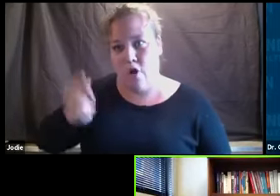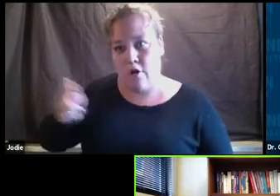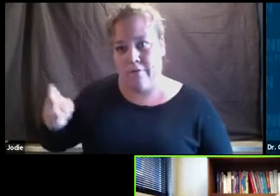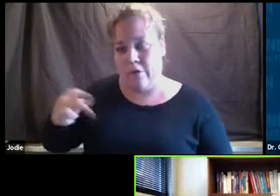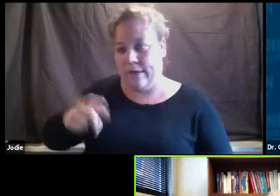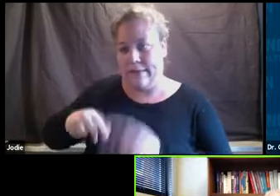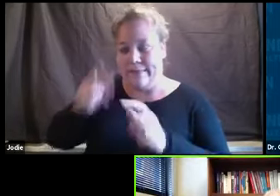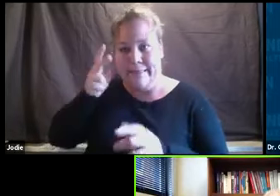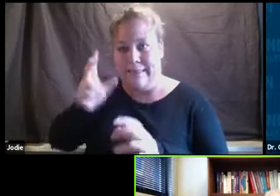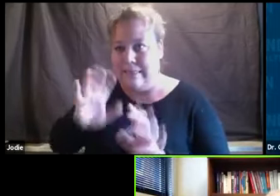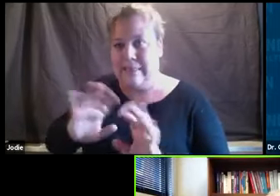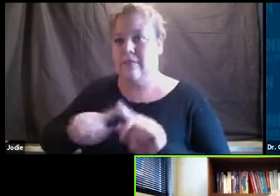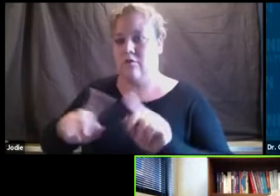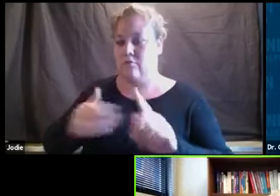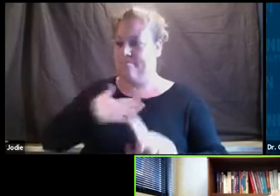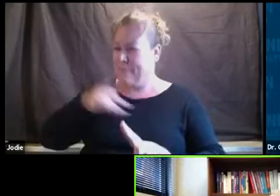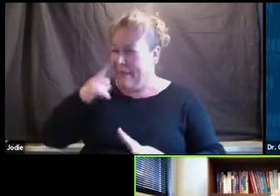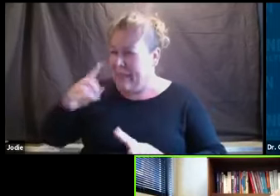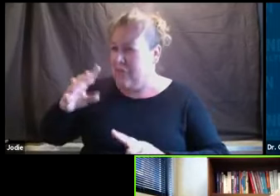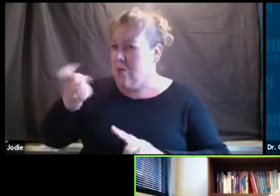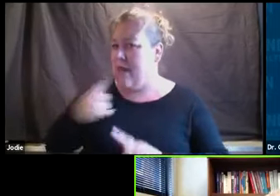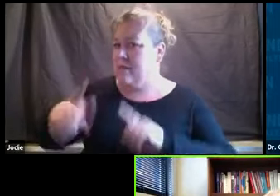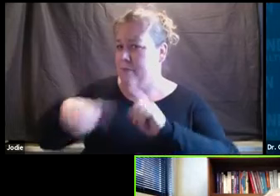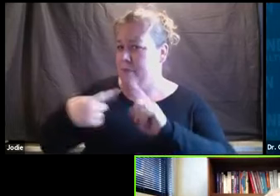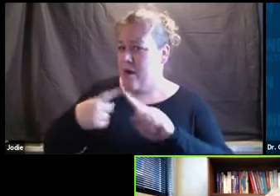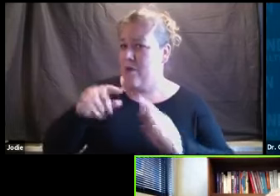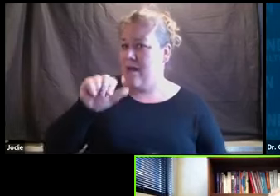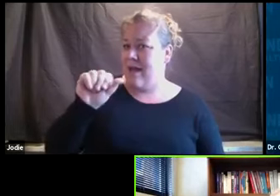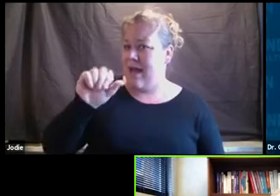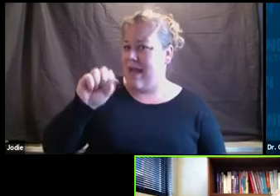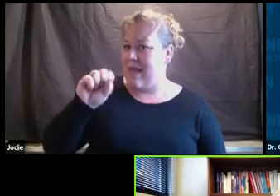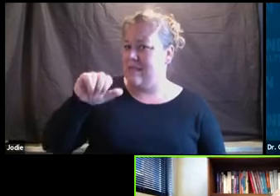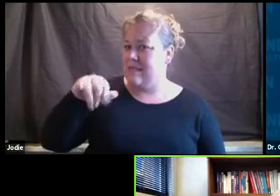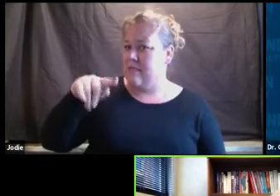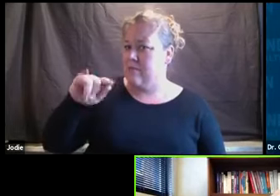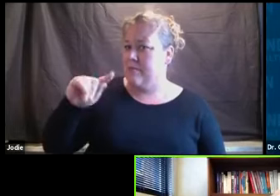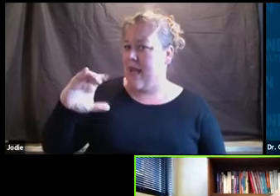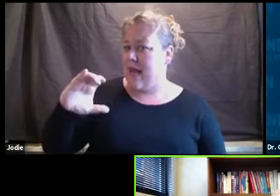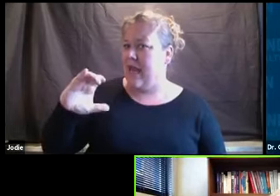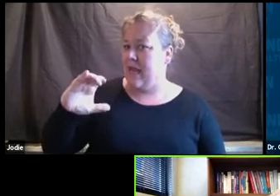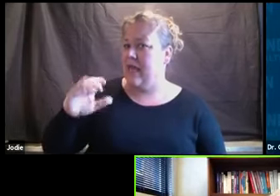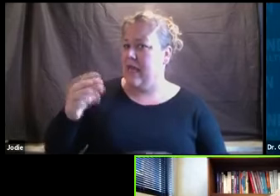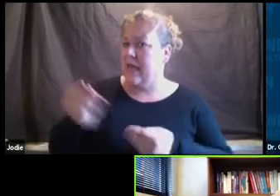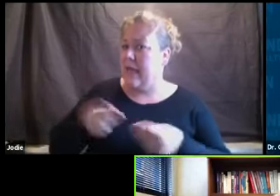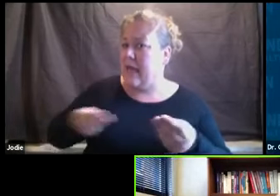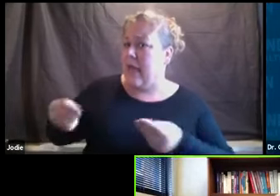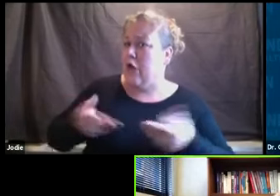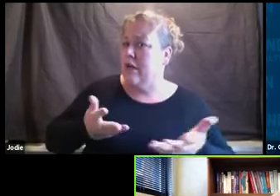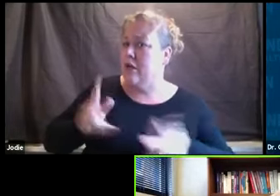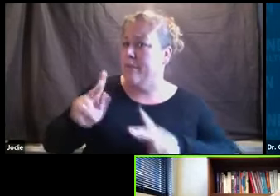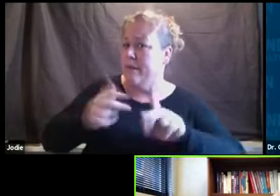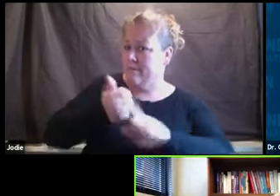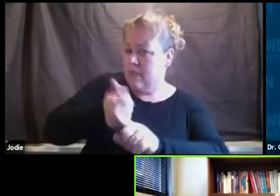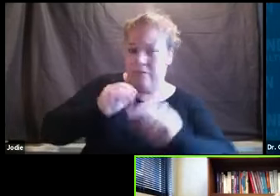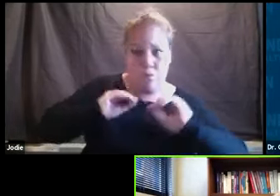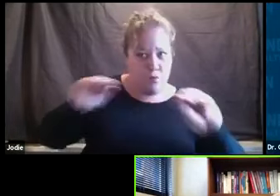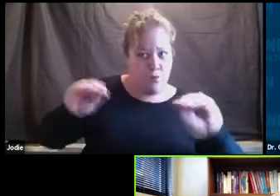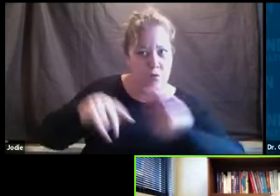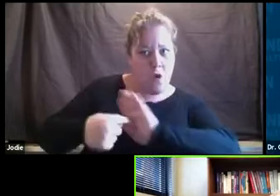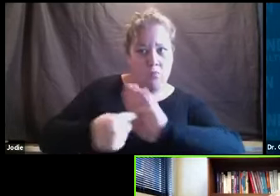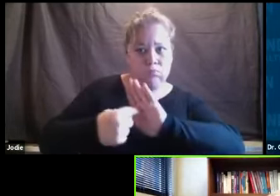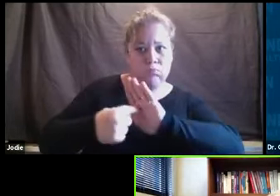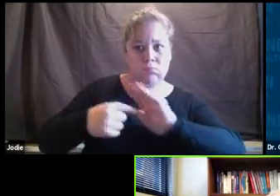heard the question right, the question is about asymptomatic carriers of the virus. And that is the weak link